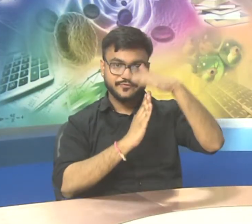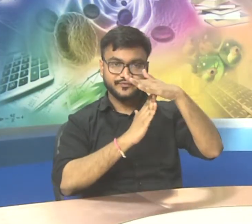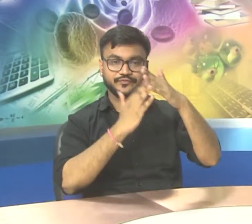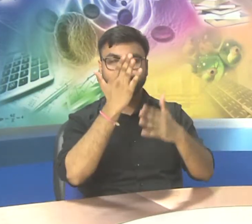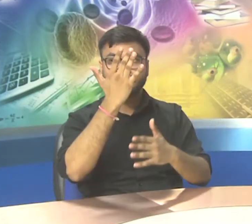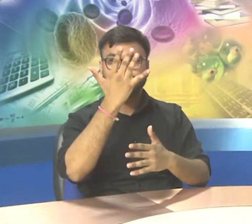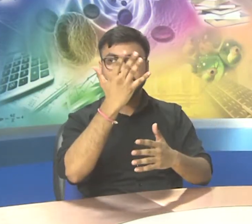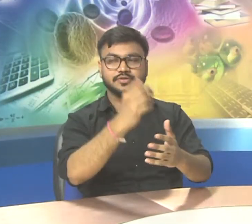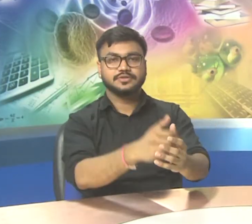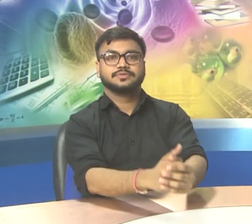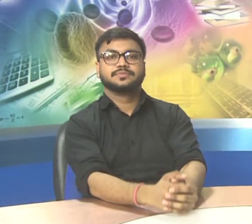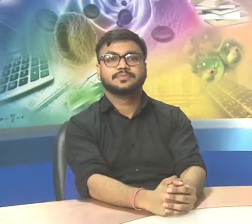Let's take a short break.